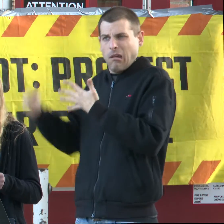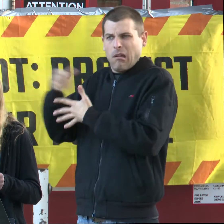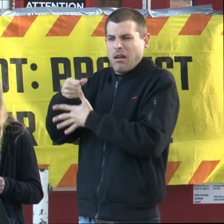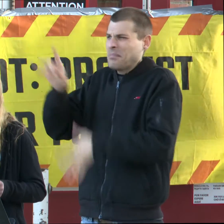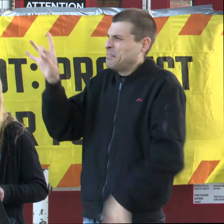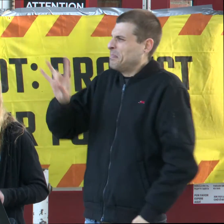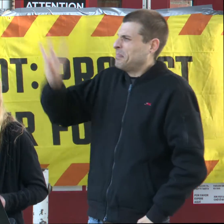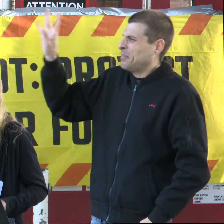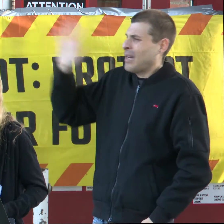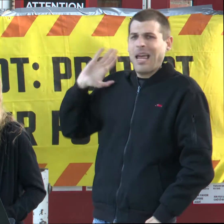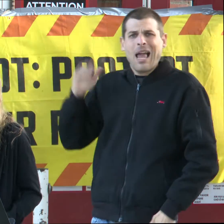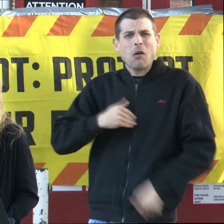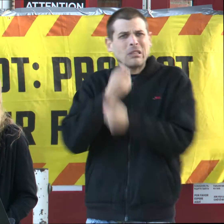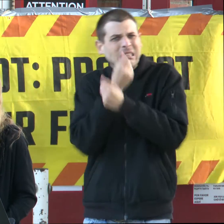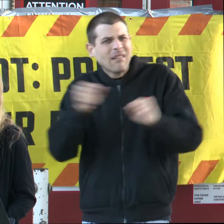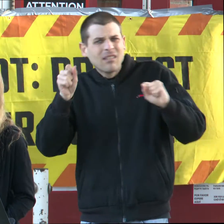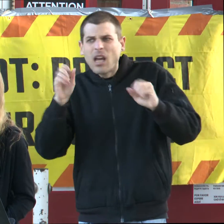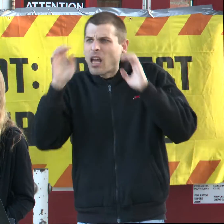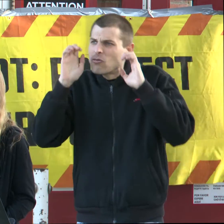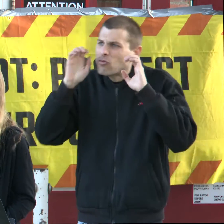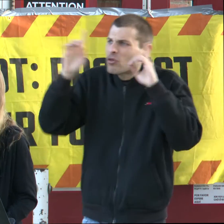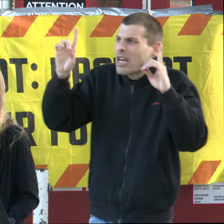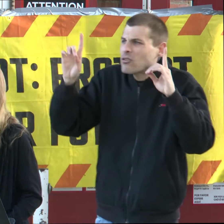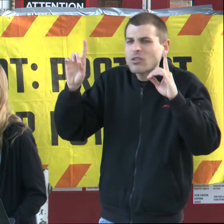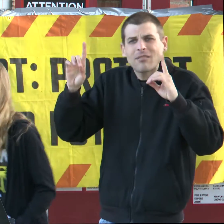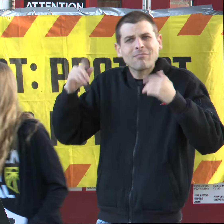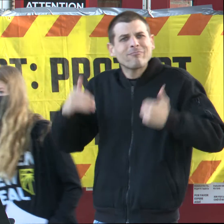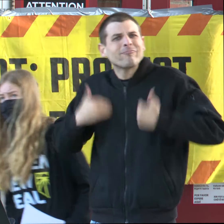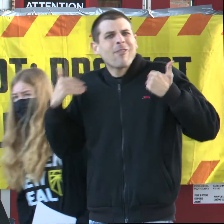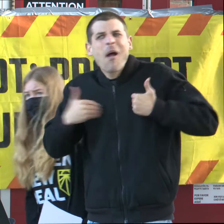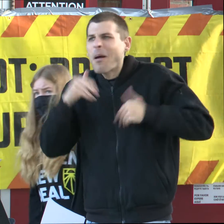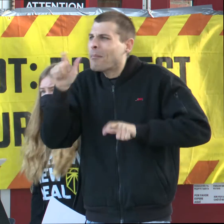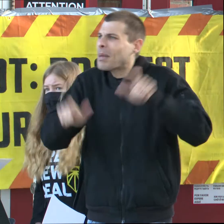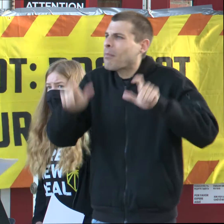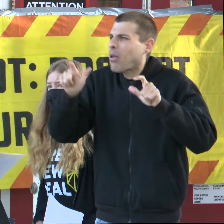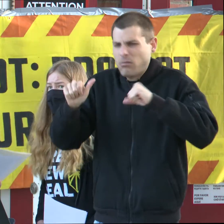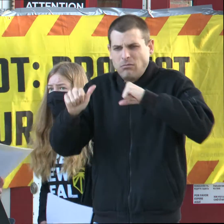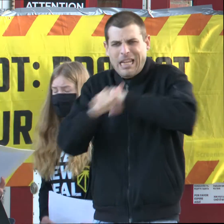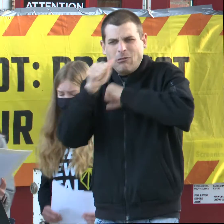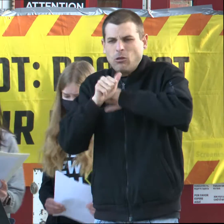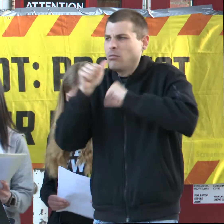safety, education, and well-being of Portland's youth?